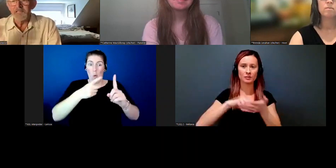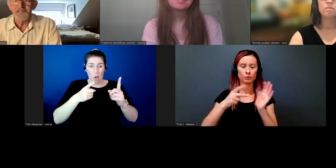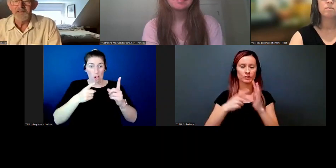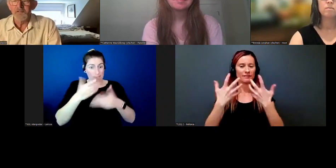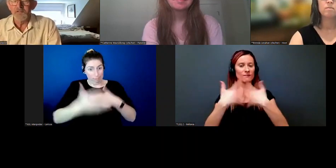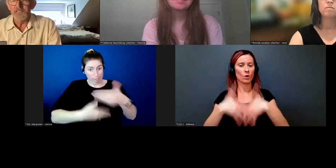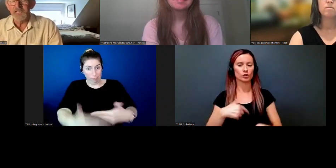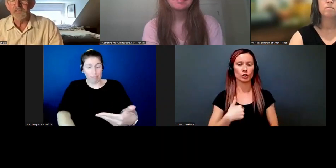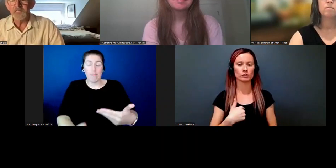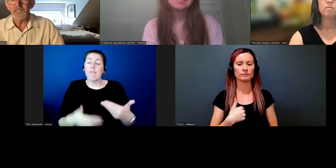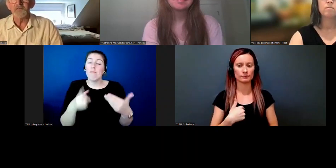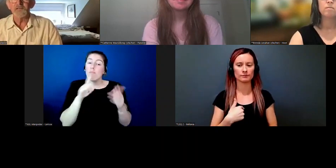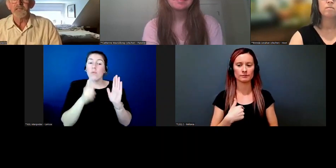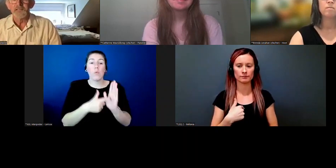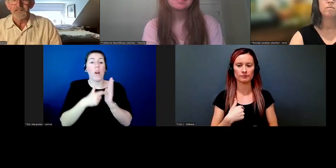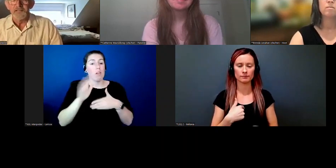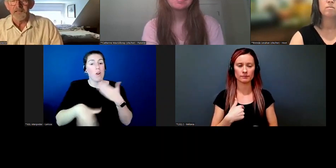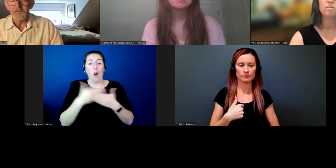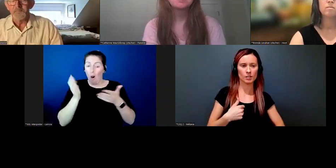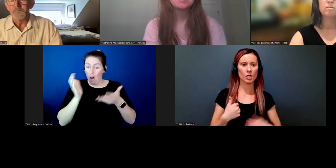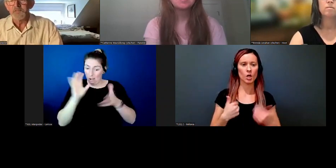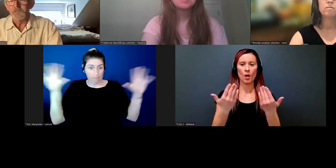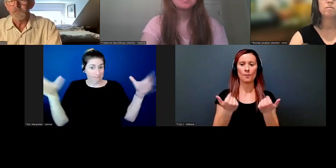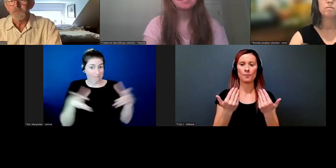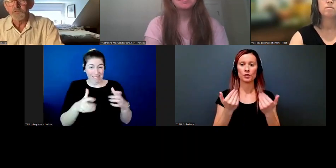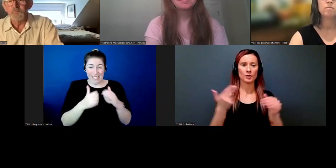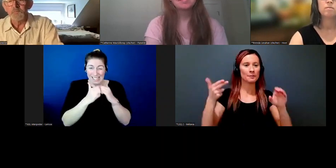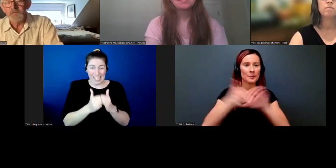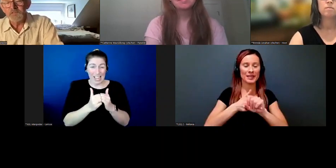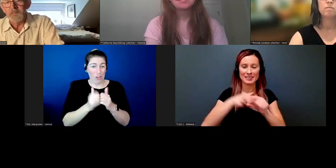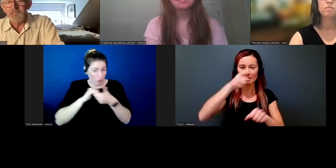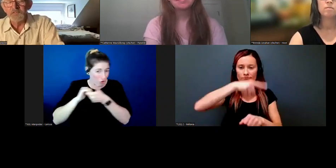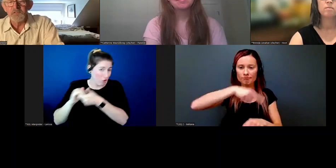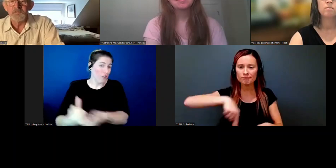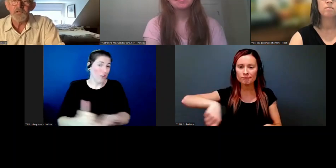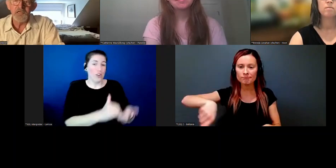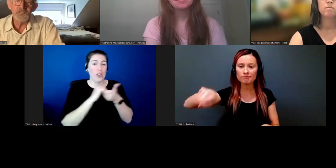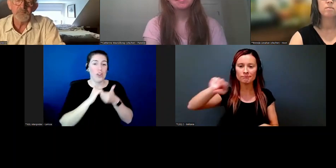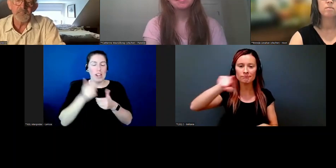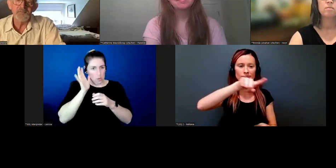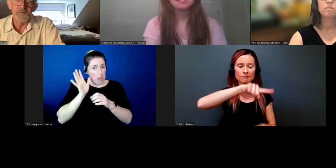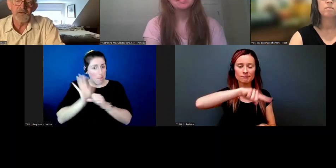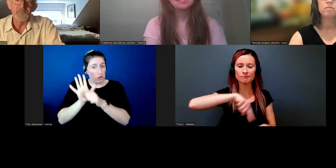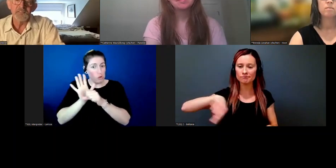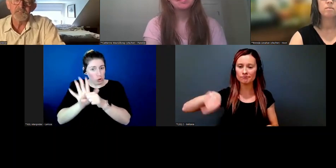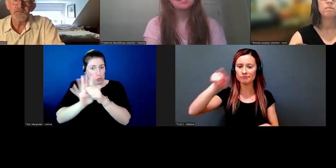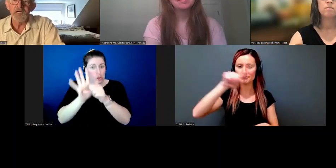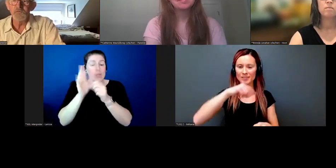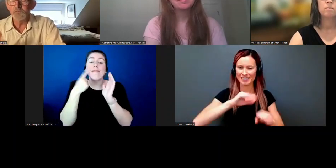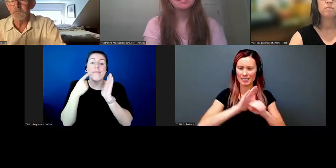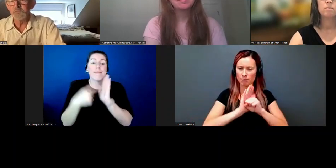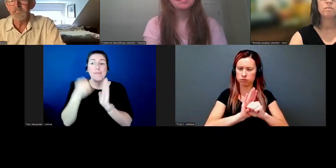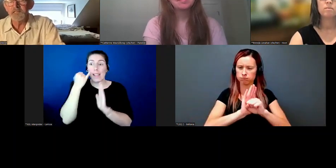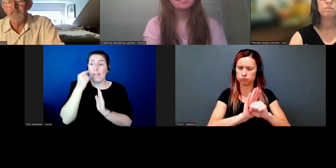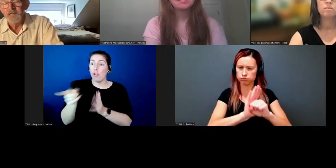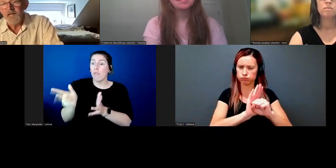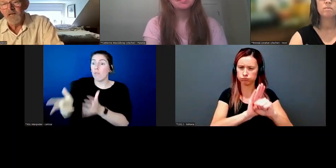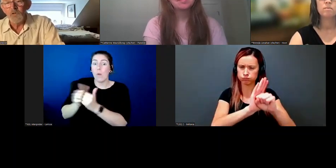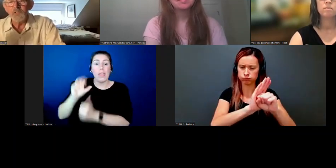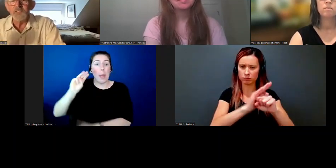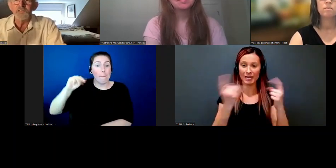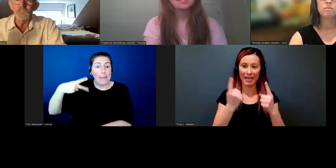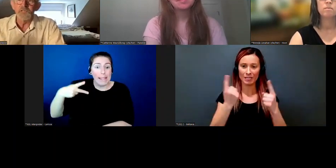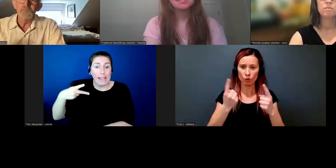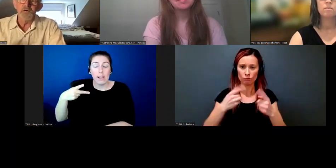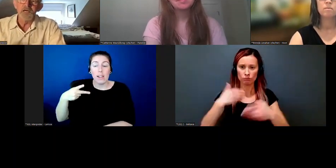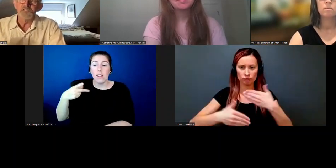everybody getting together to push for something. So if you're talking to a member of parliament, you know, our wish would be that, I heard